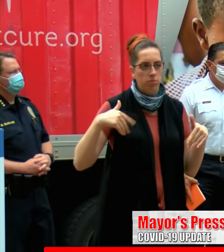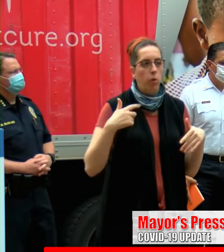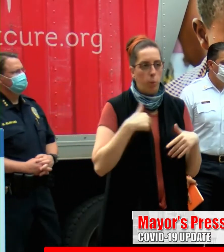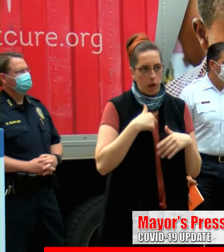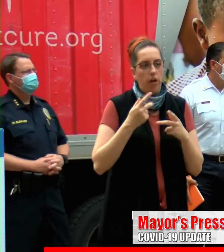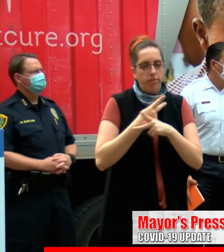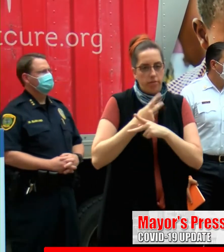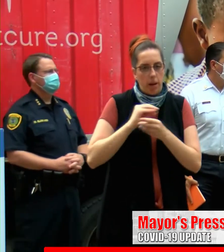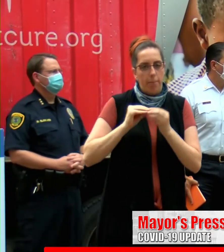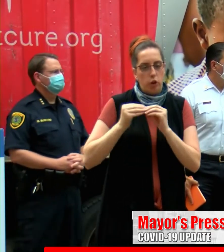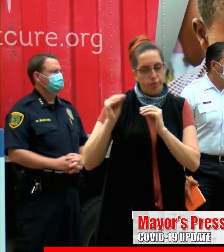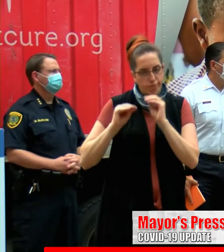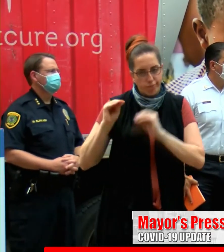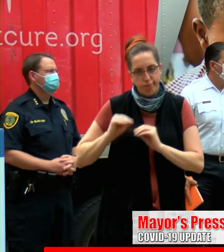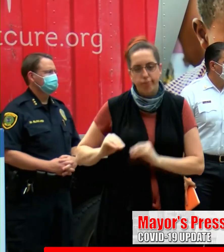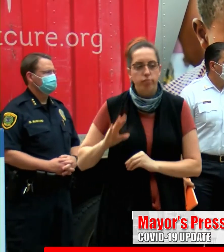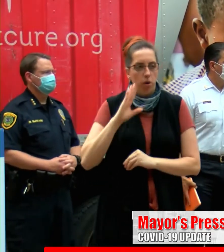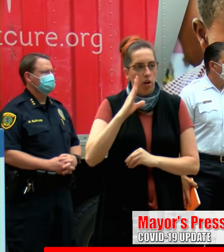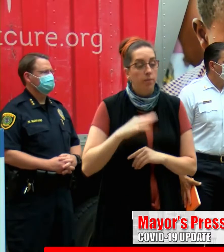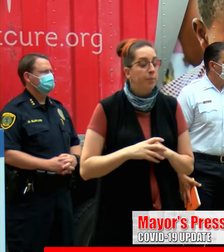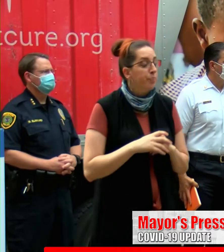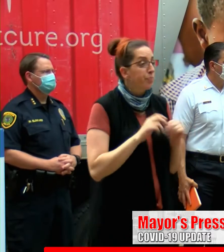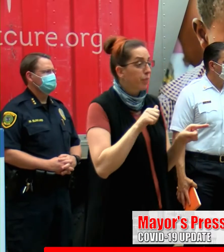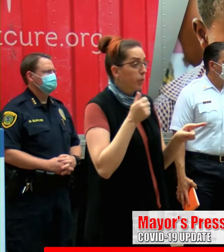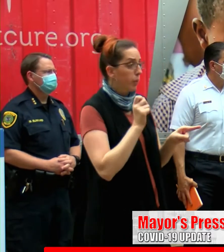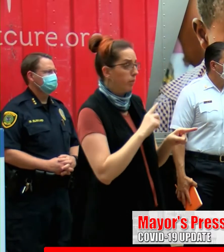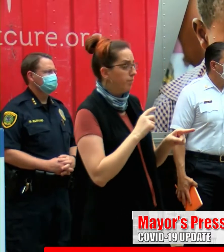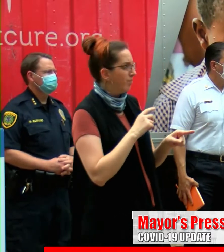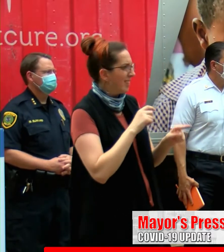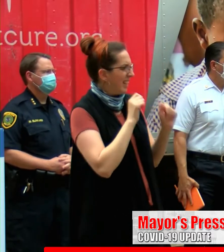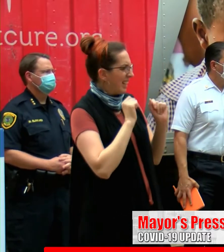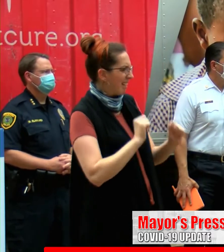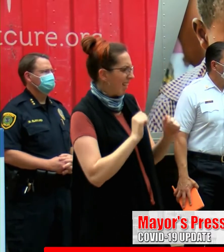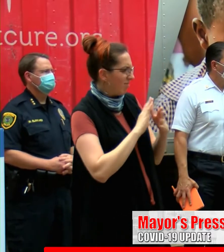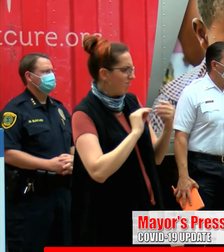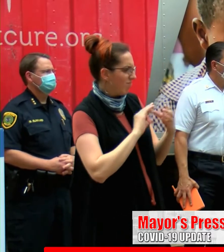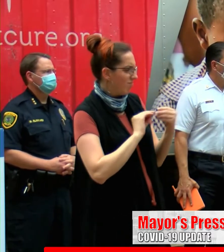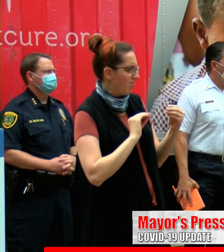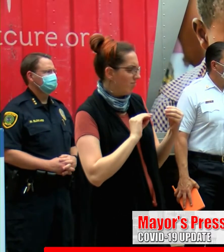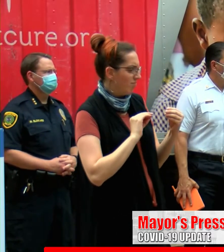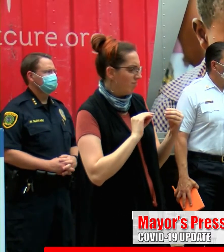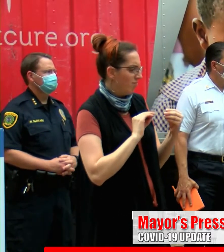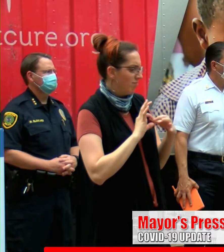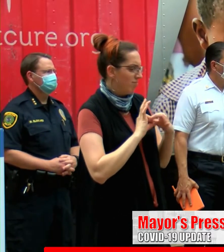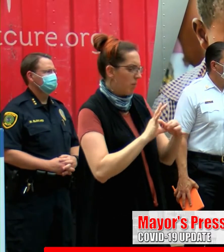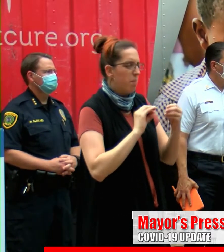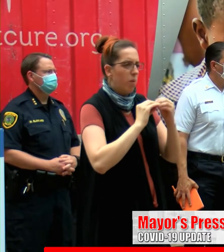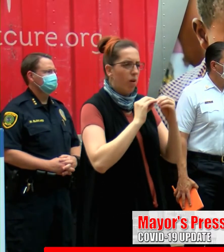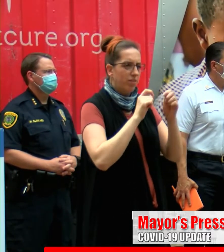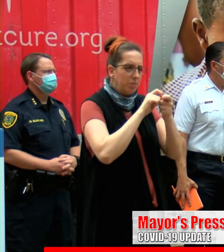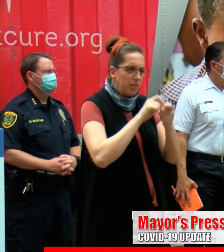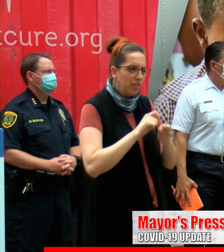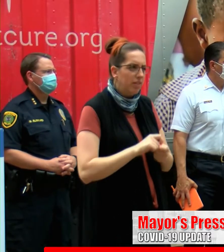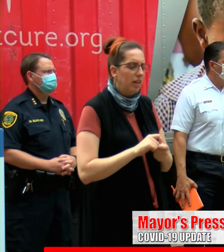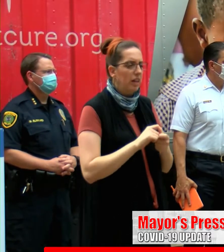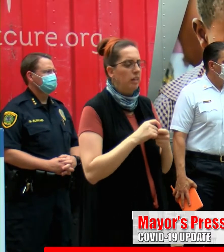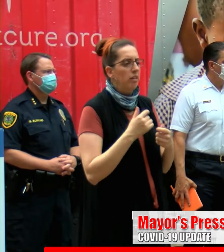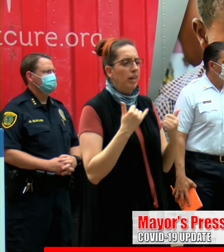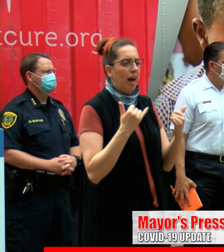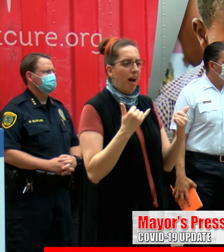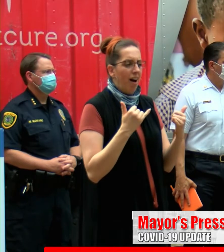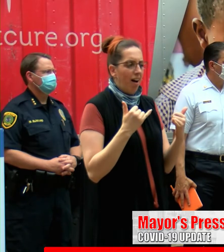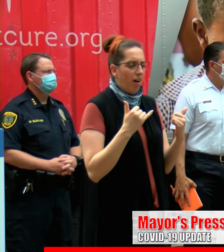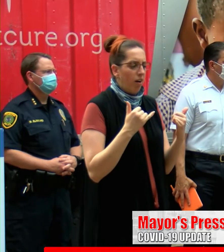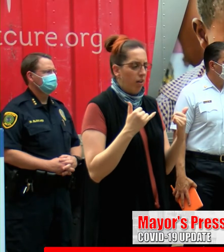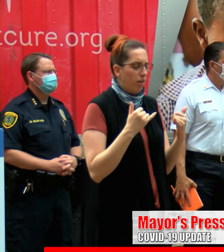put together. And then can you speak to the more granular information, the reluctance at this point, because the